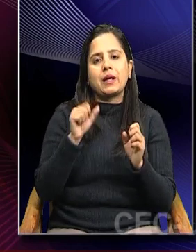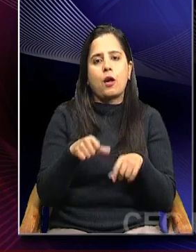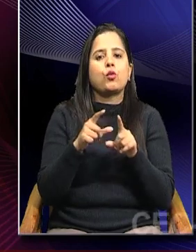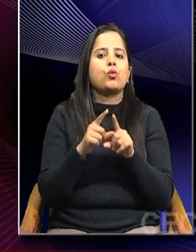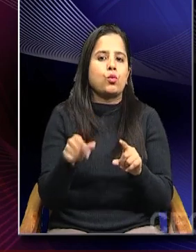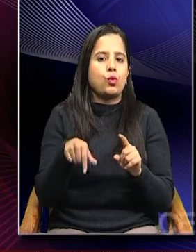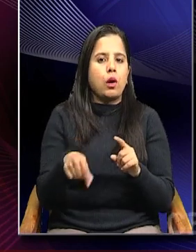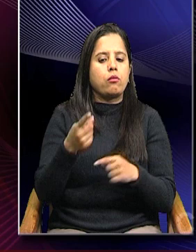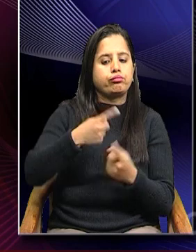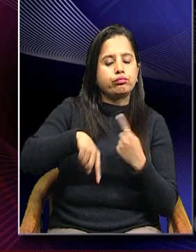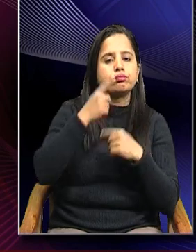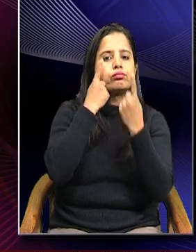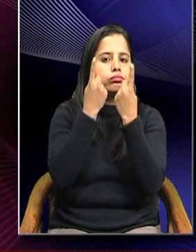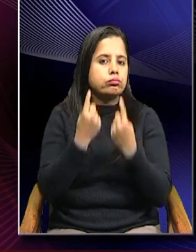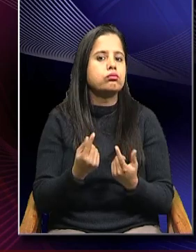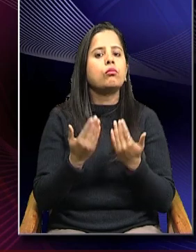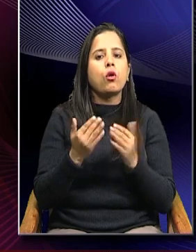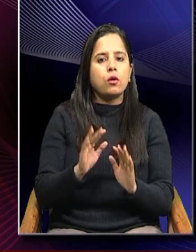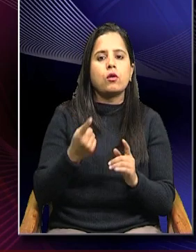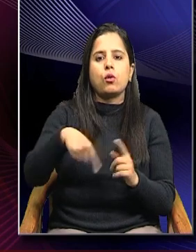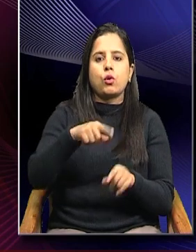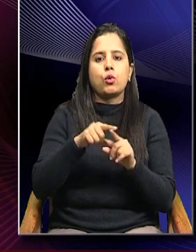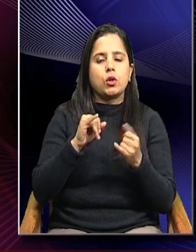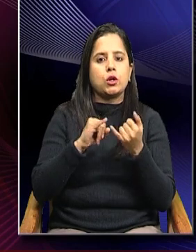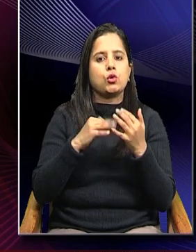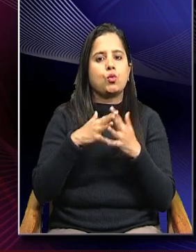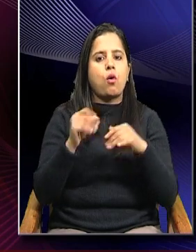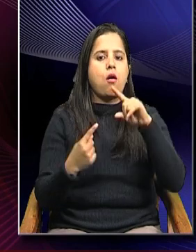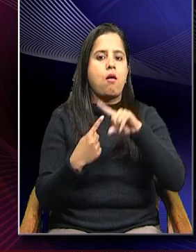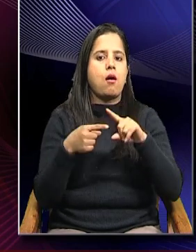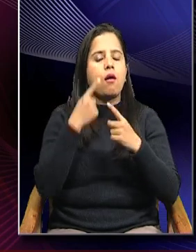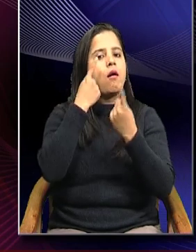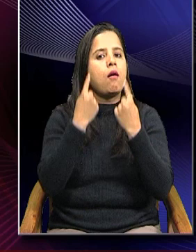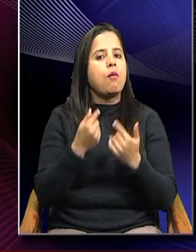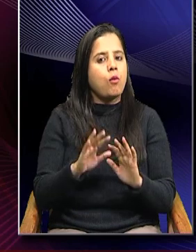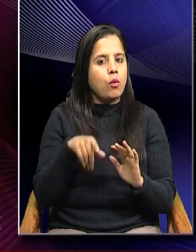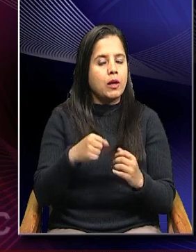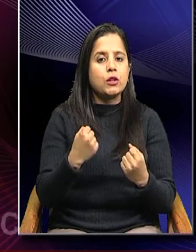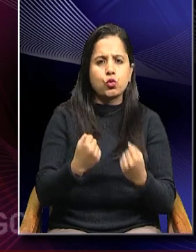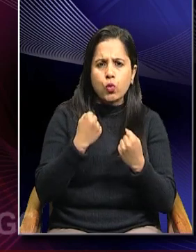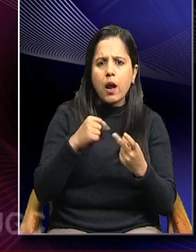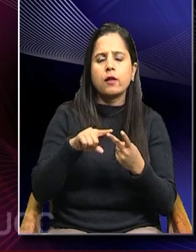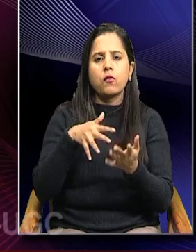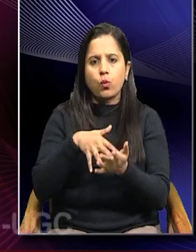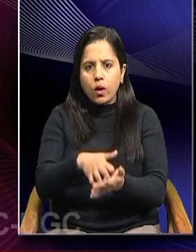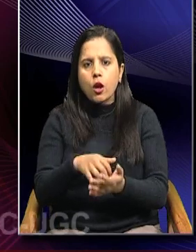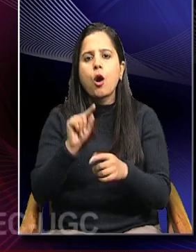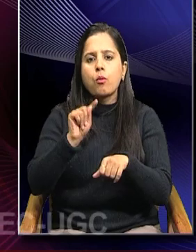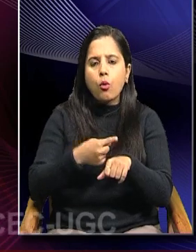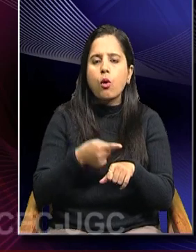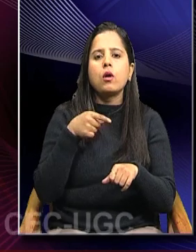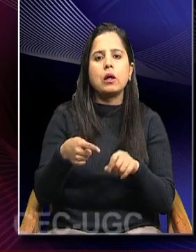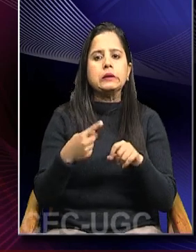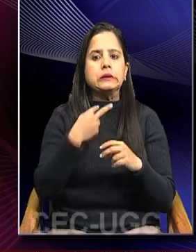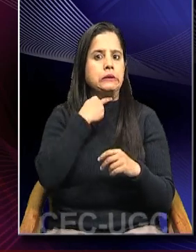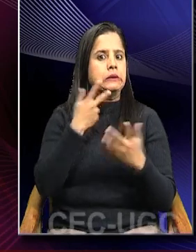of internal analysis. We can conduct a SWOT analysis of understanding strength, weaknesses, opportunities and also